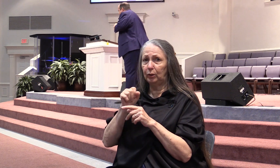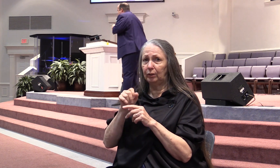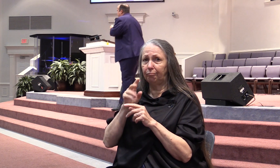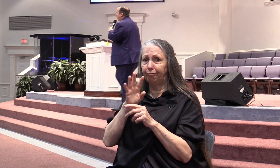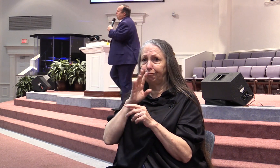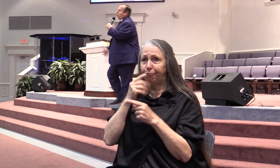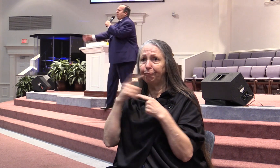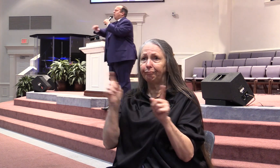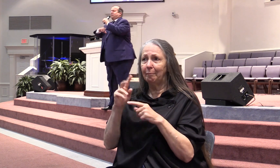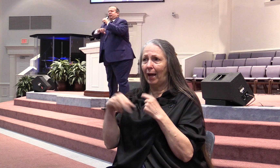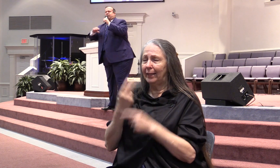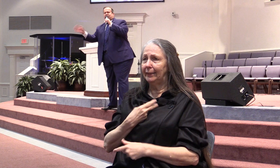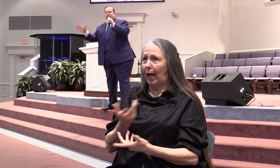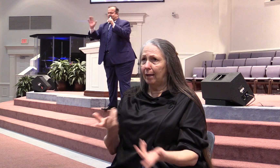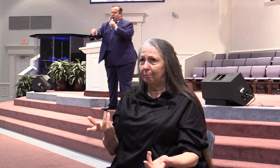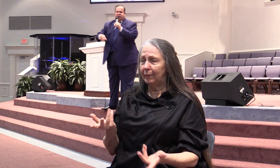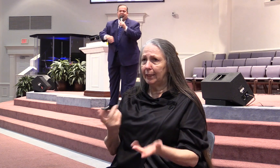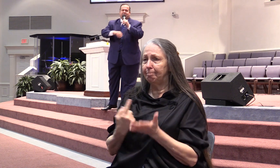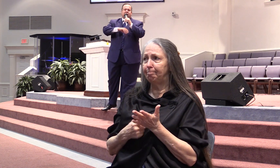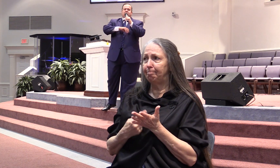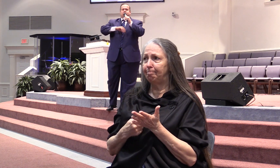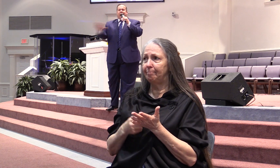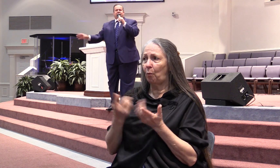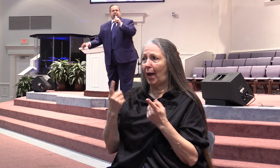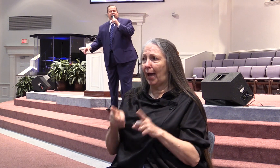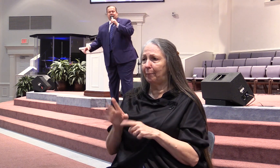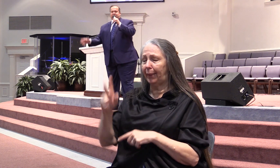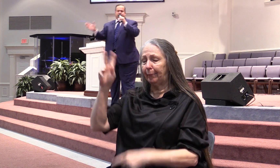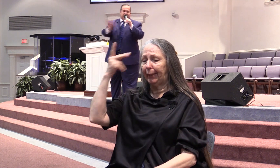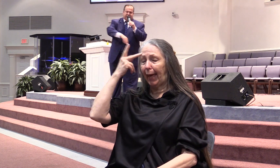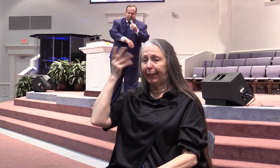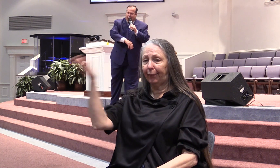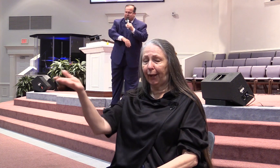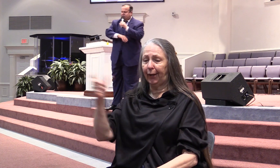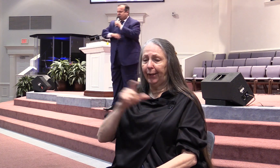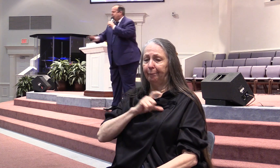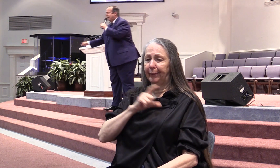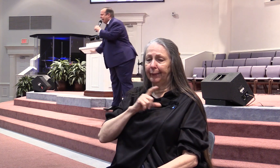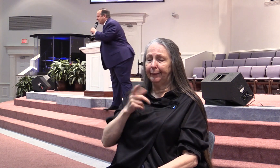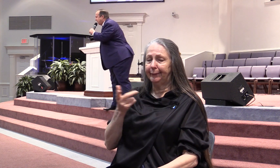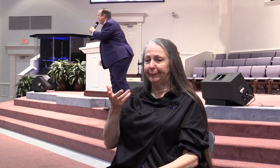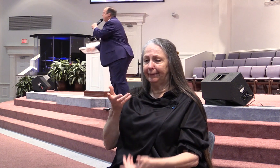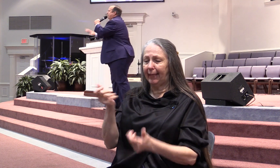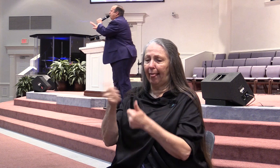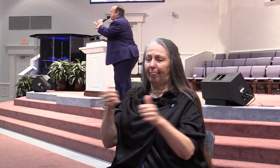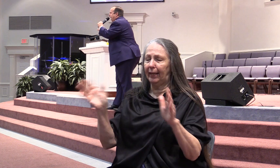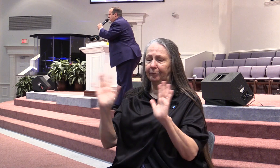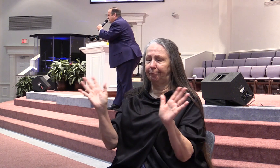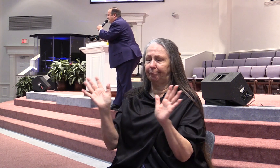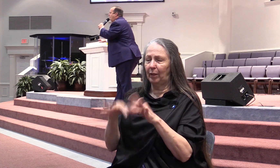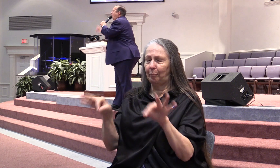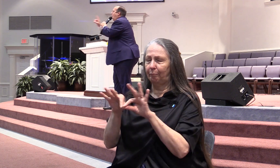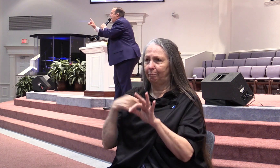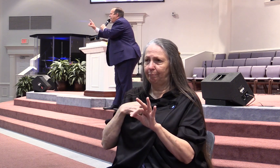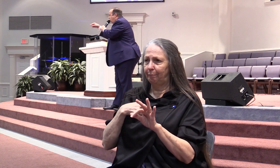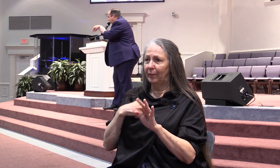And I'm not even remotely interested in discussing here today the politics of it, the policing practices and any of that stuff. None of that matters to